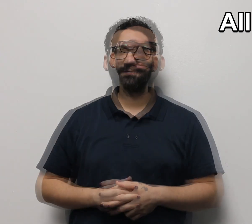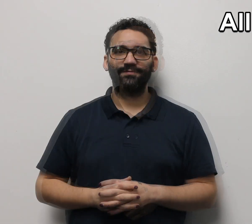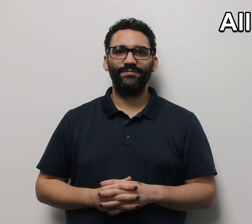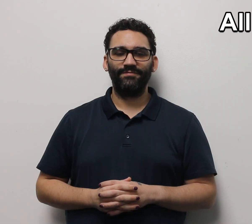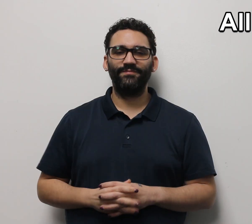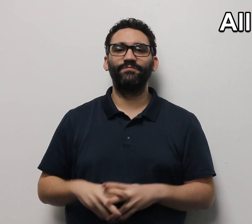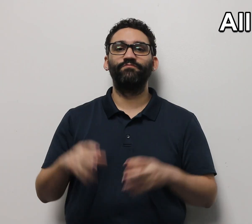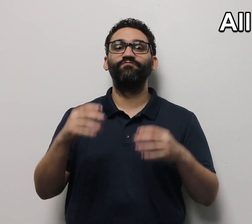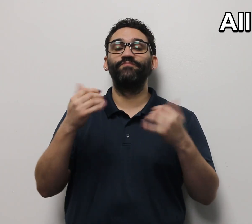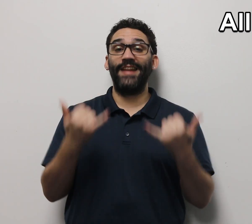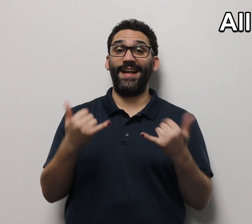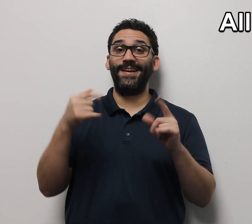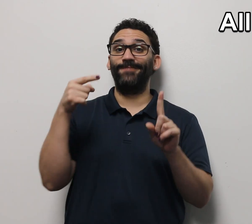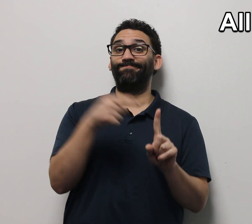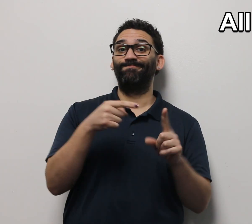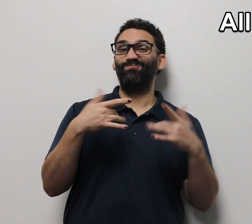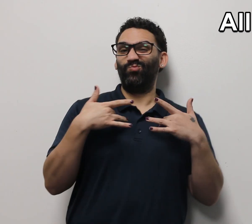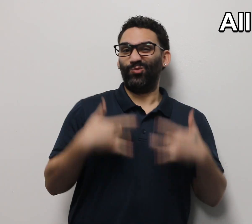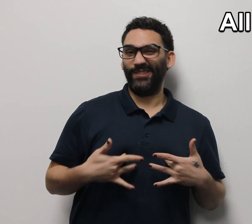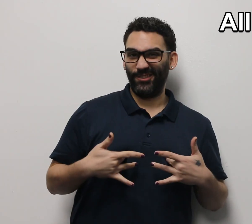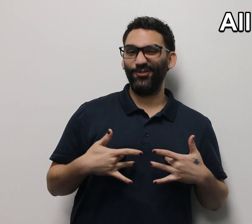there's a winter pattern and a summer pattern.